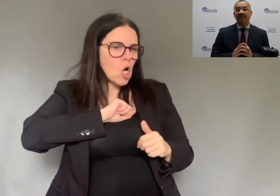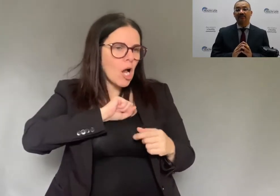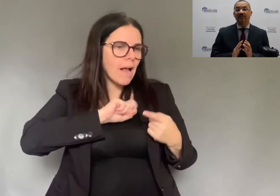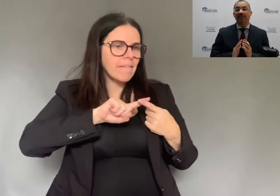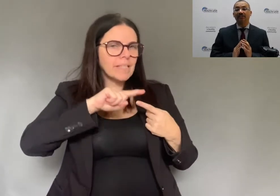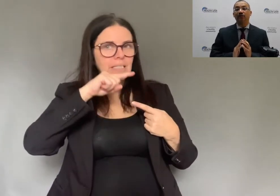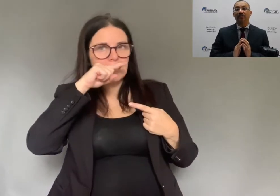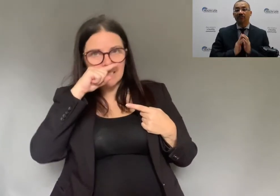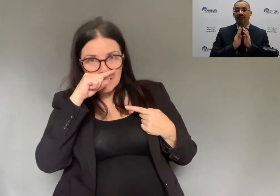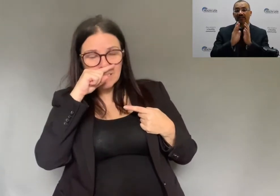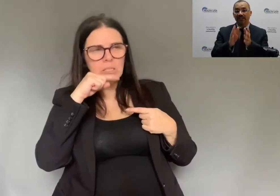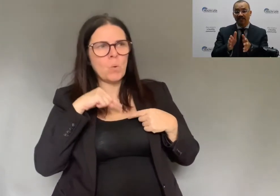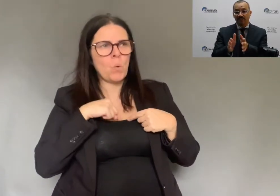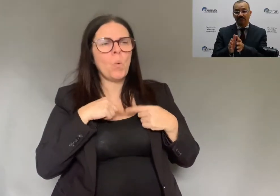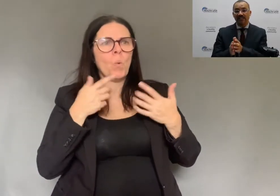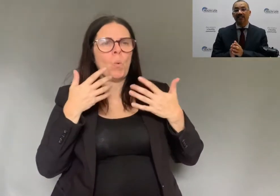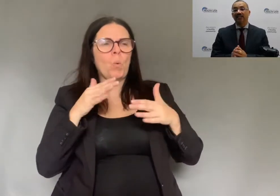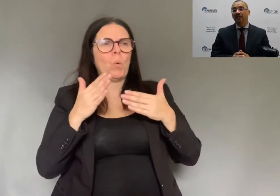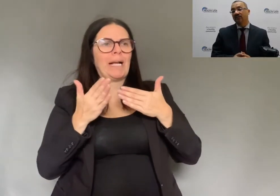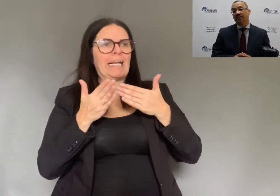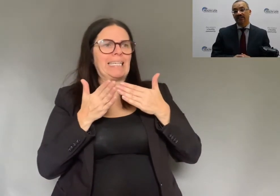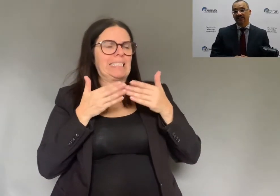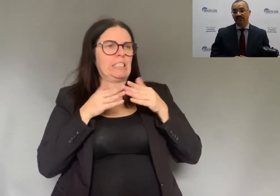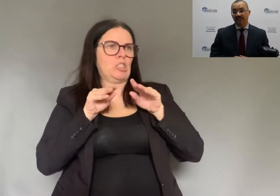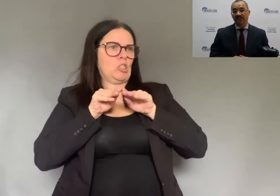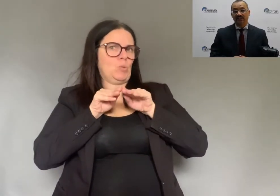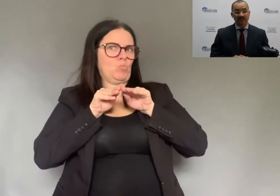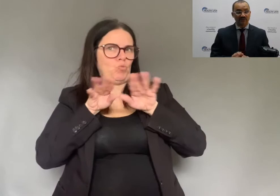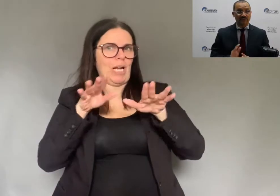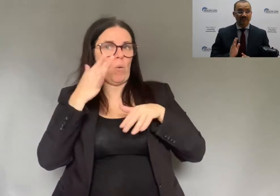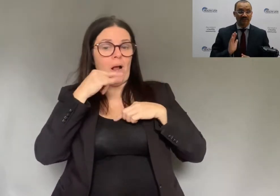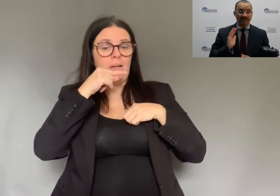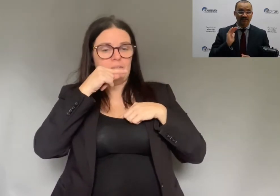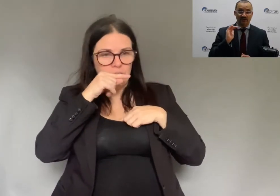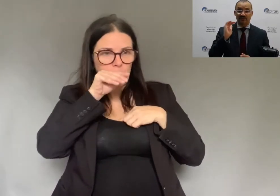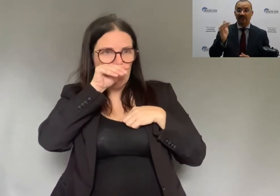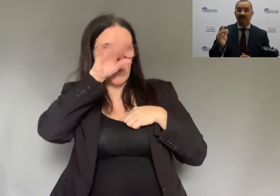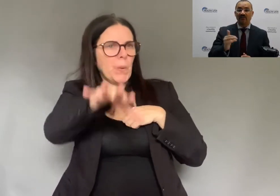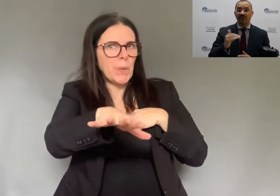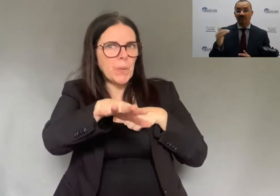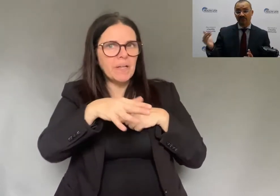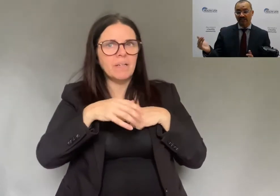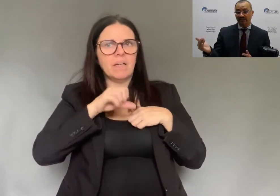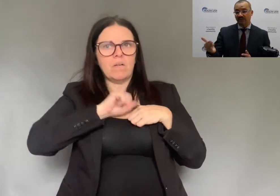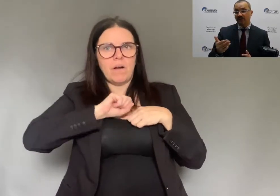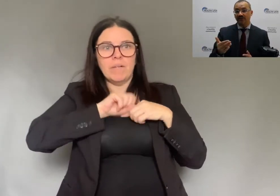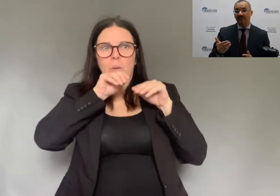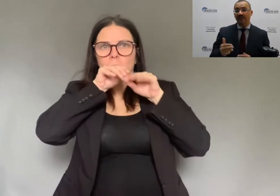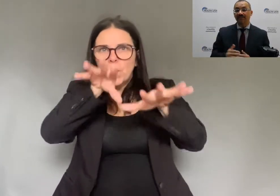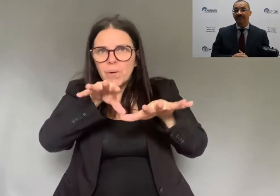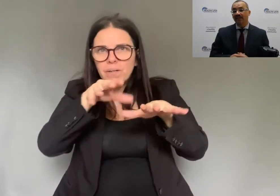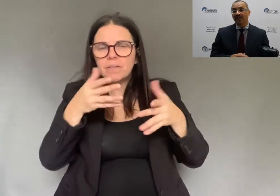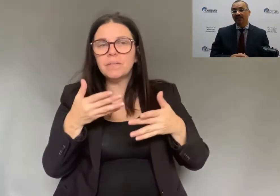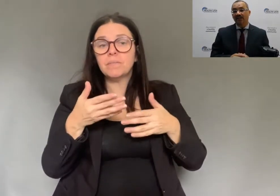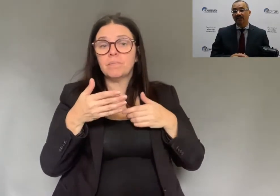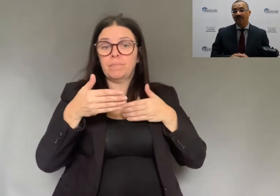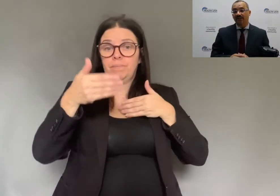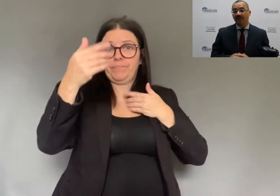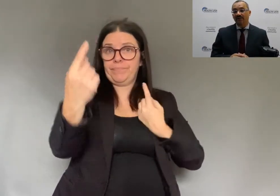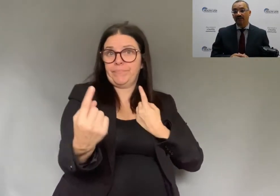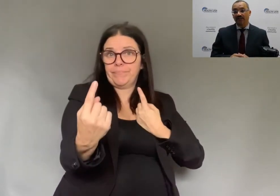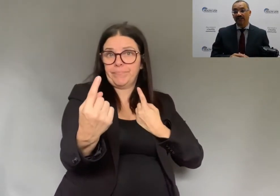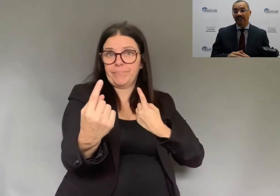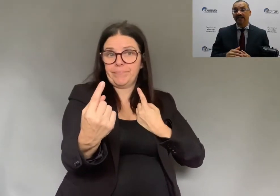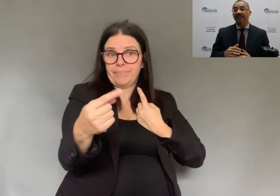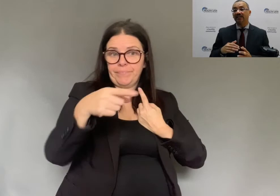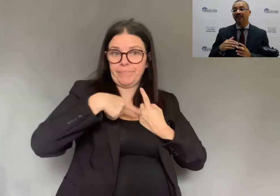have the ability to spread it out into a distance to someone who is either close to them